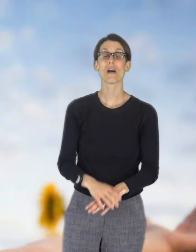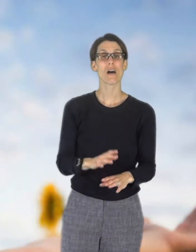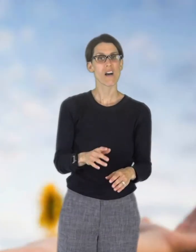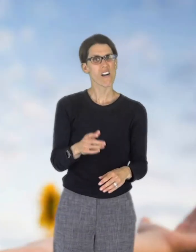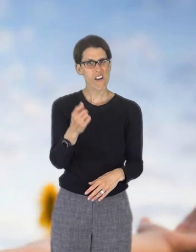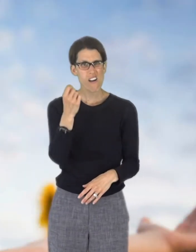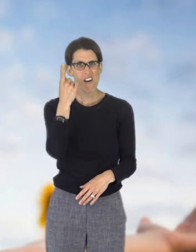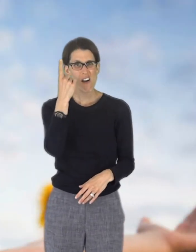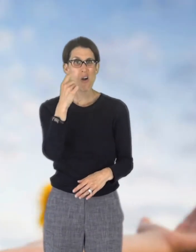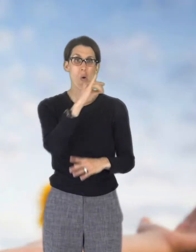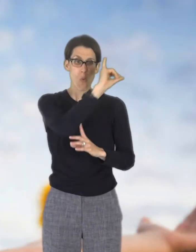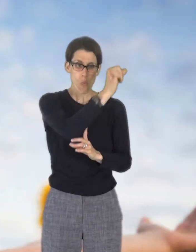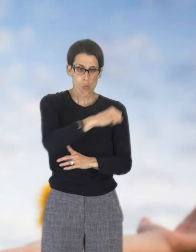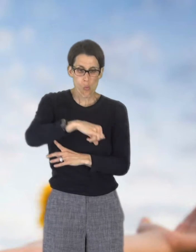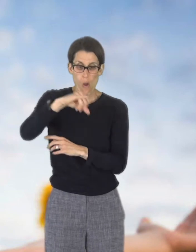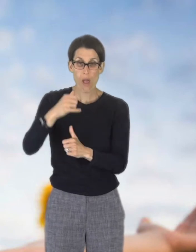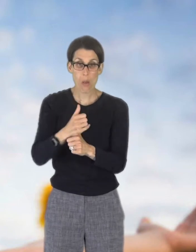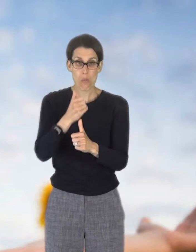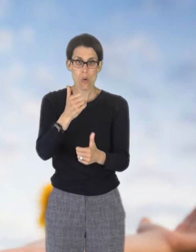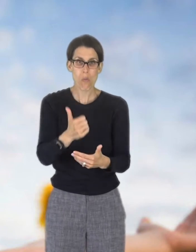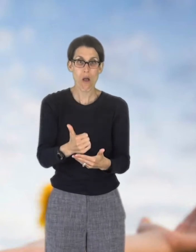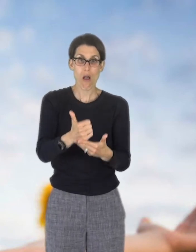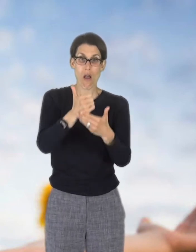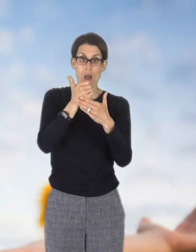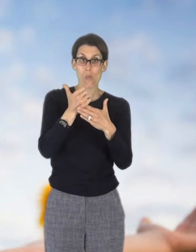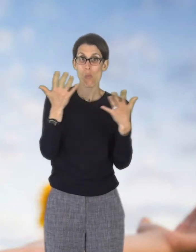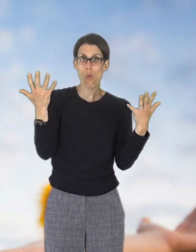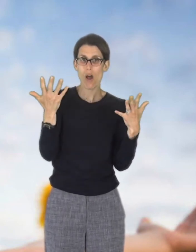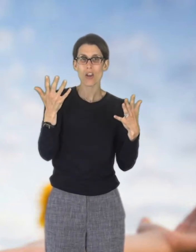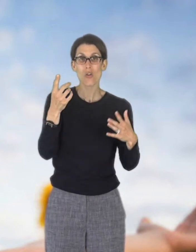Did you know whale poop also helps you breathe?